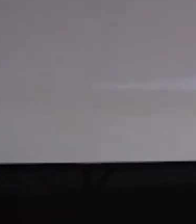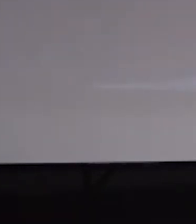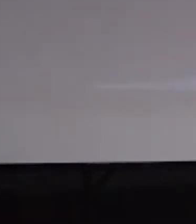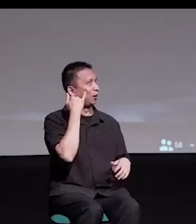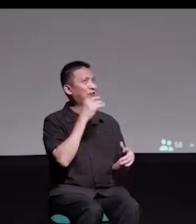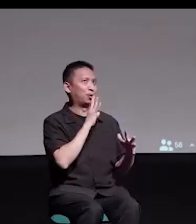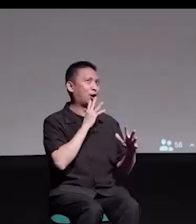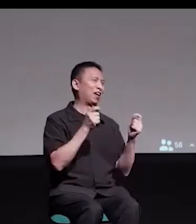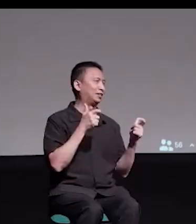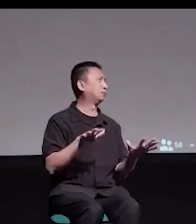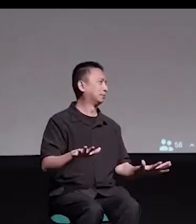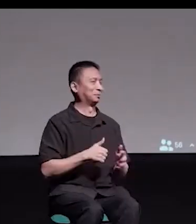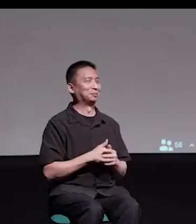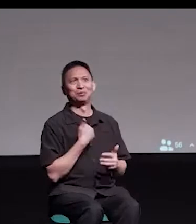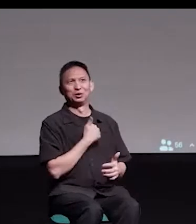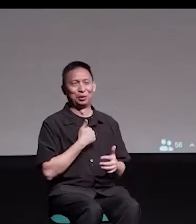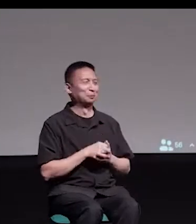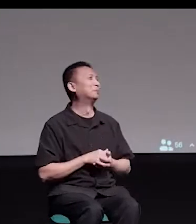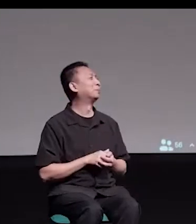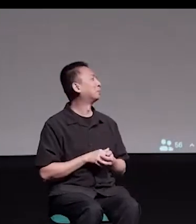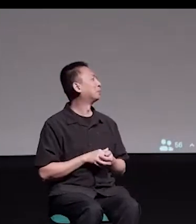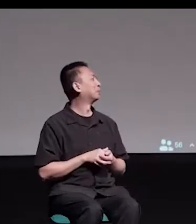We're going too fast.